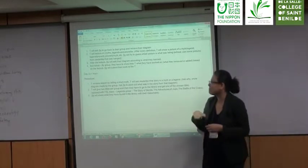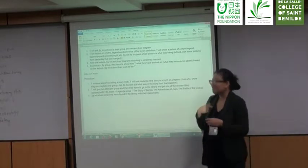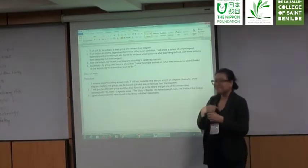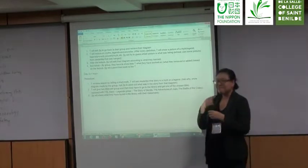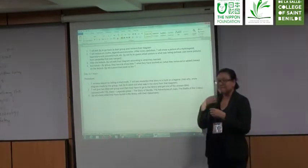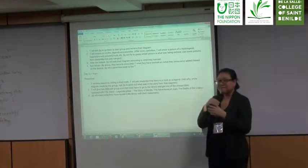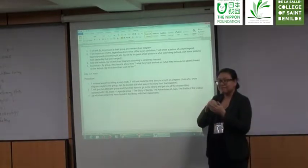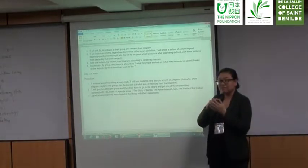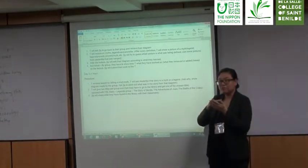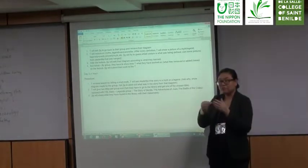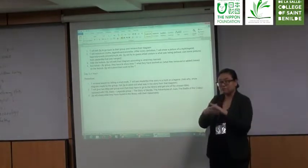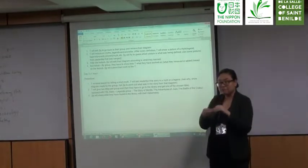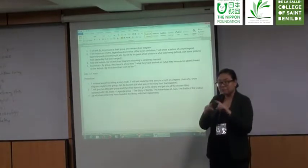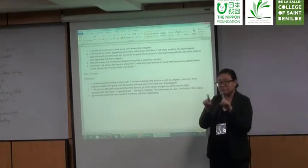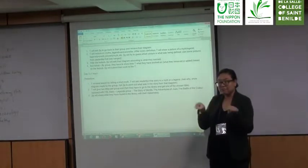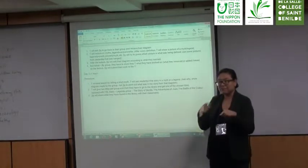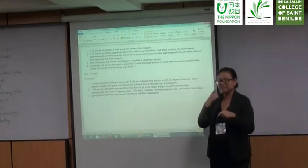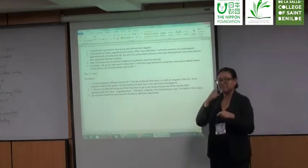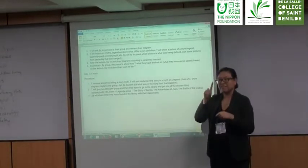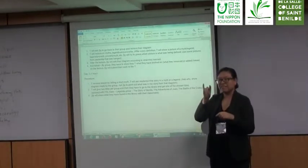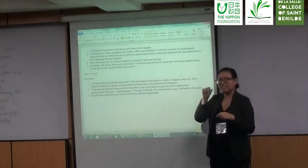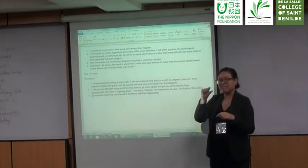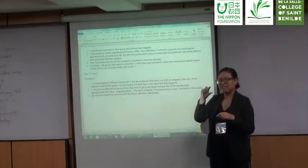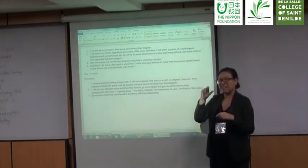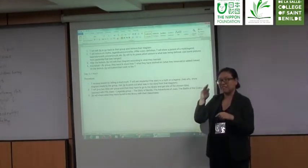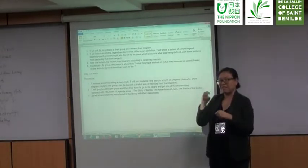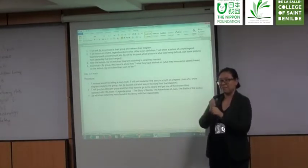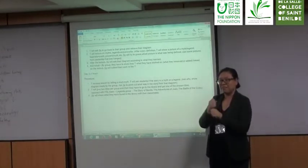are the characteristics.